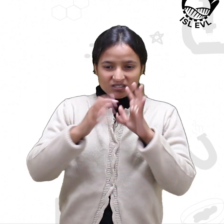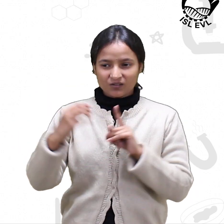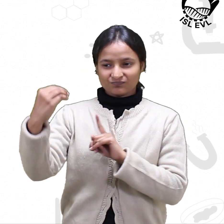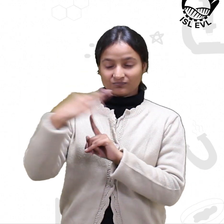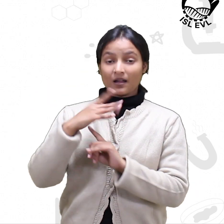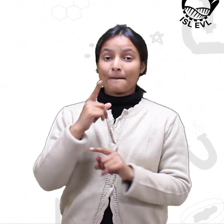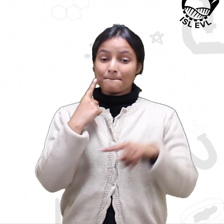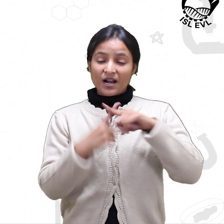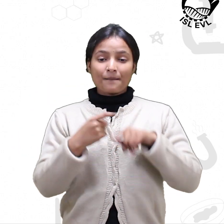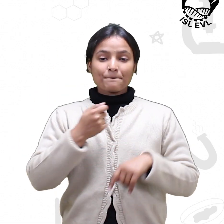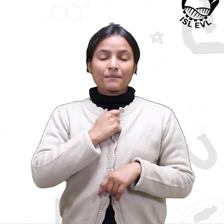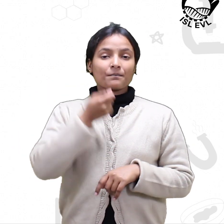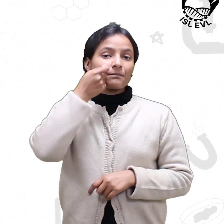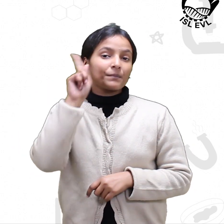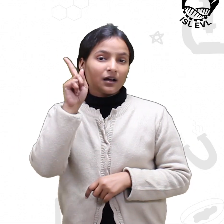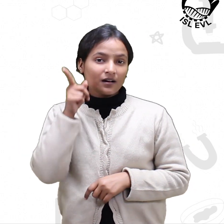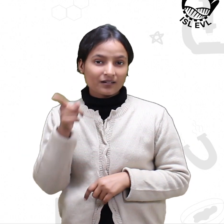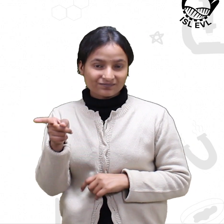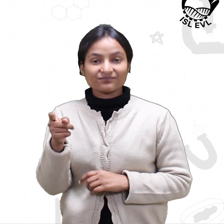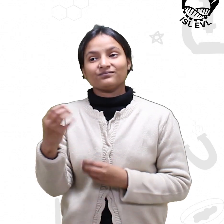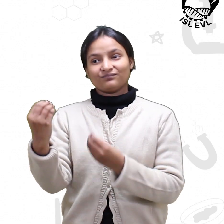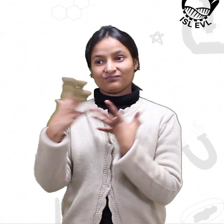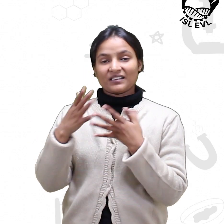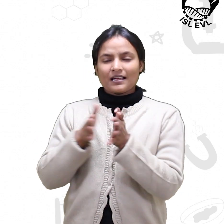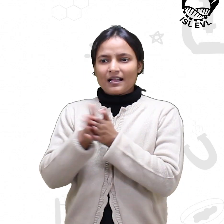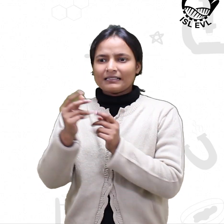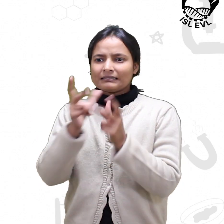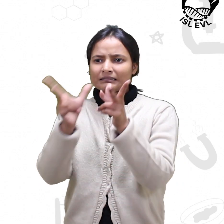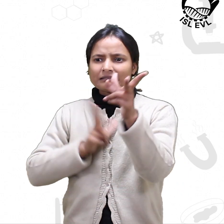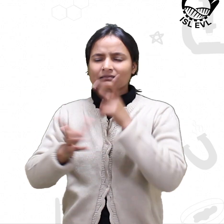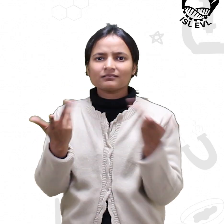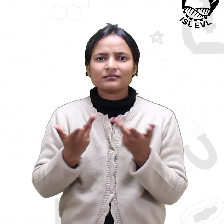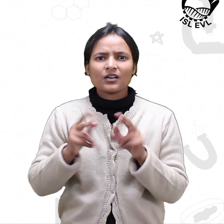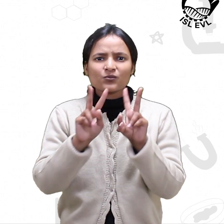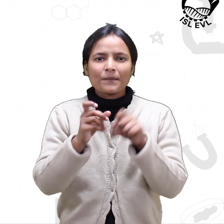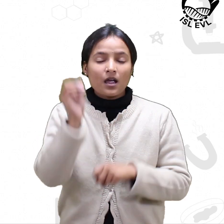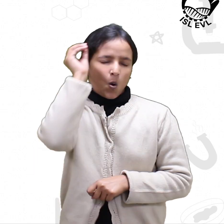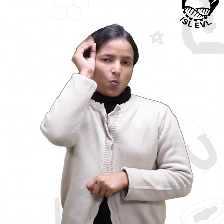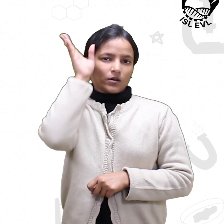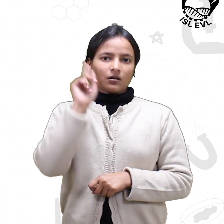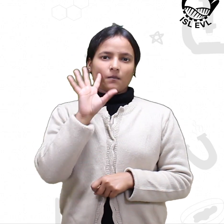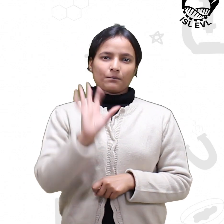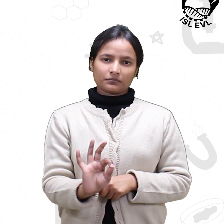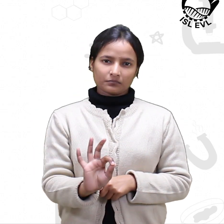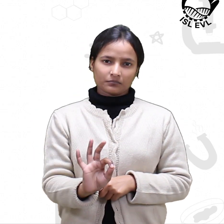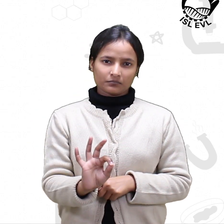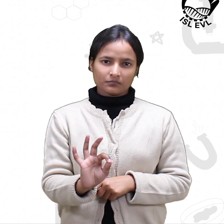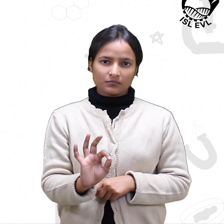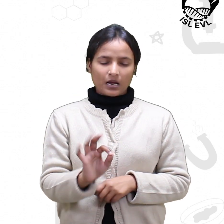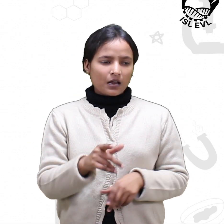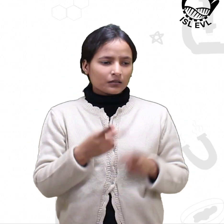also played a big role in the sense that he was one of those people who was constantly telling you to be aware of your